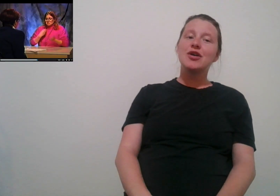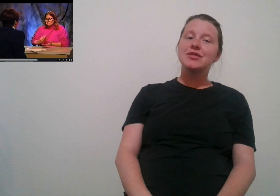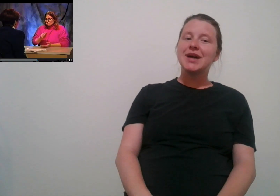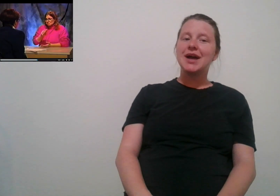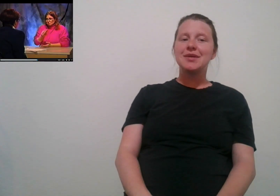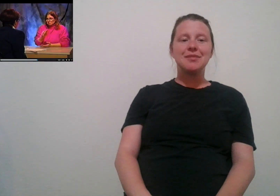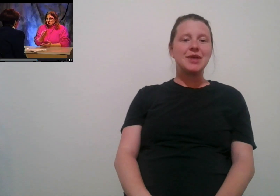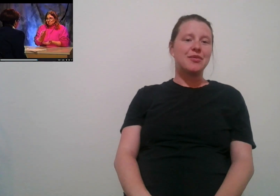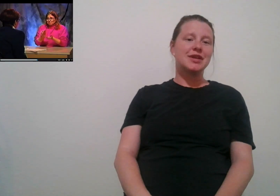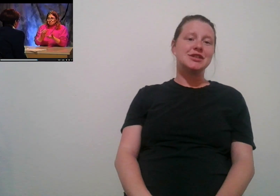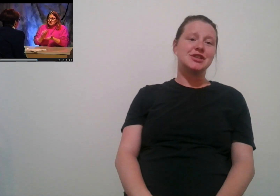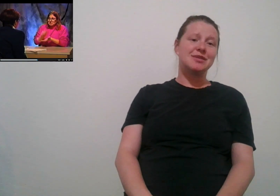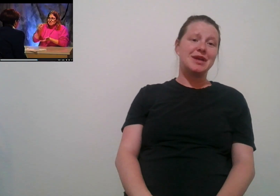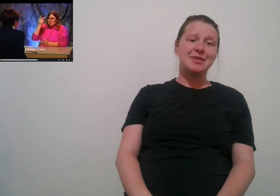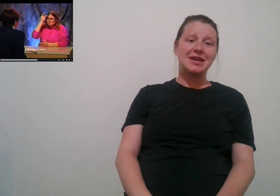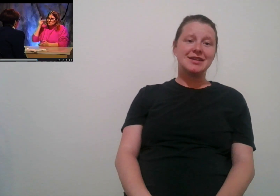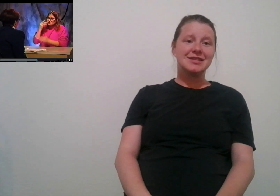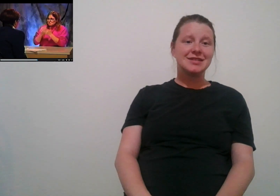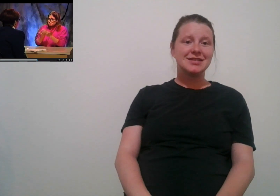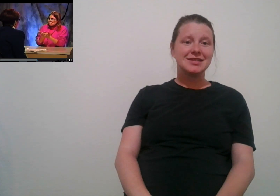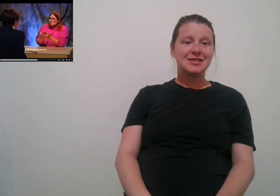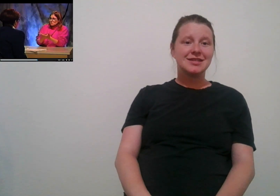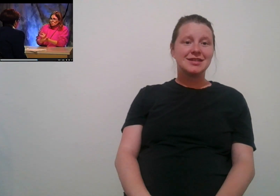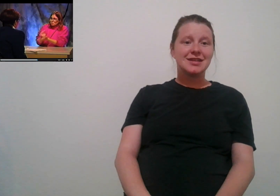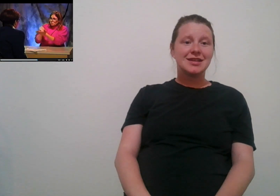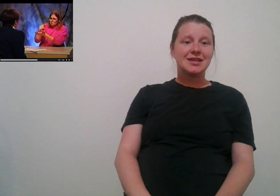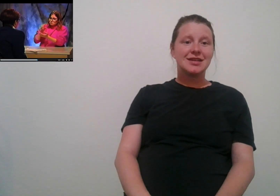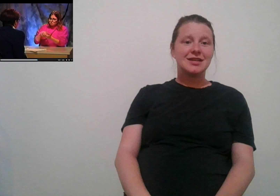At home, I'm not really sure. Maybe